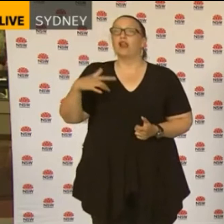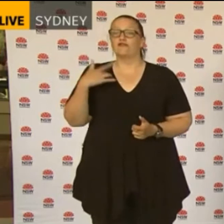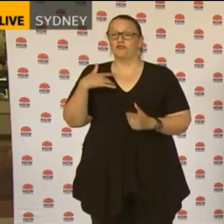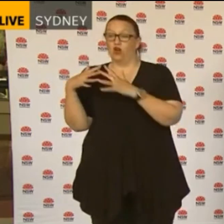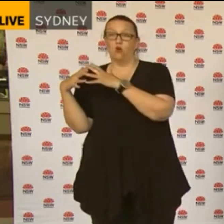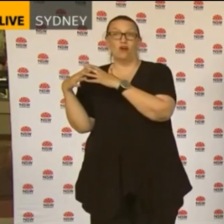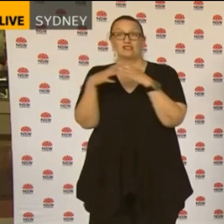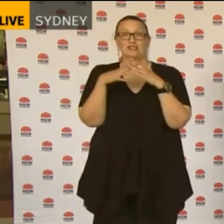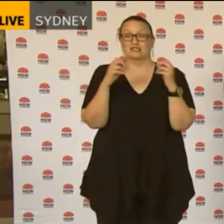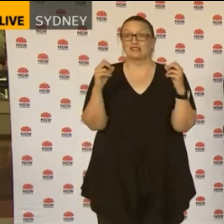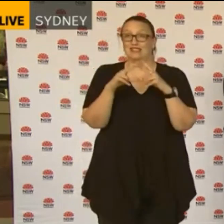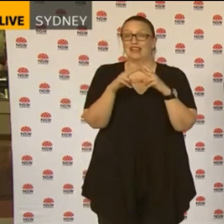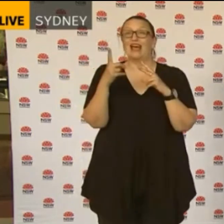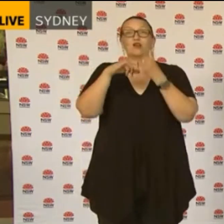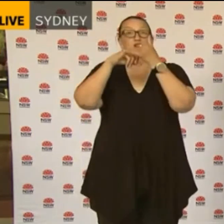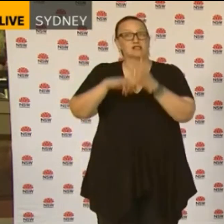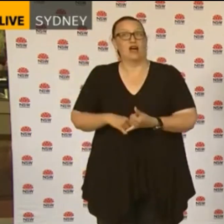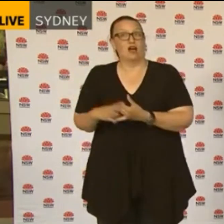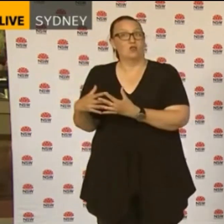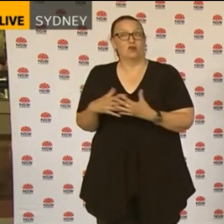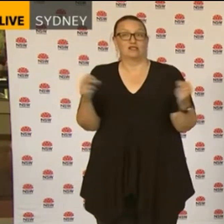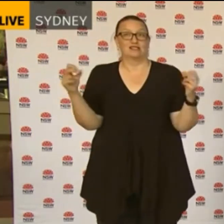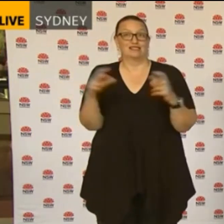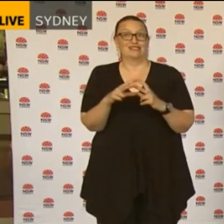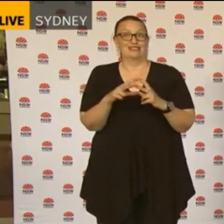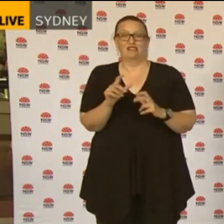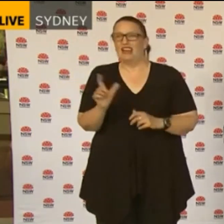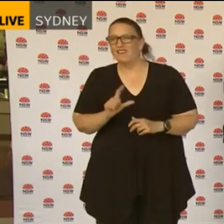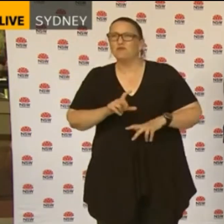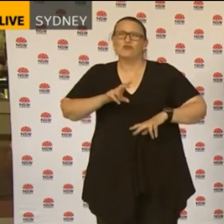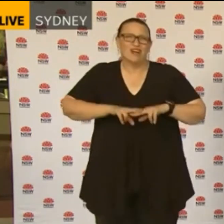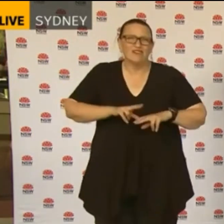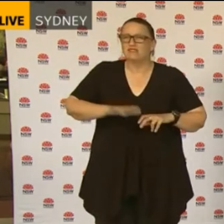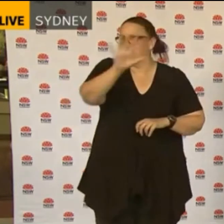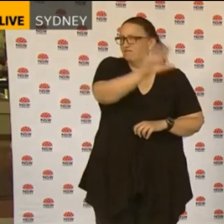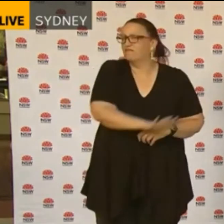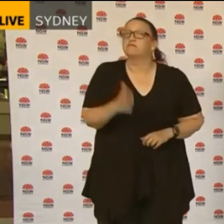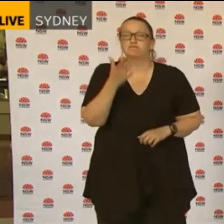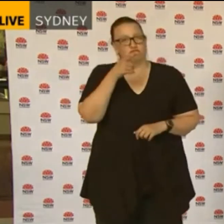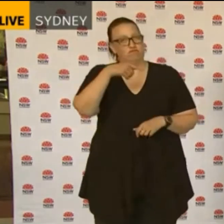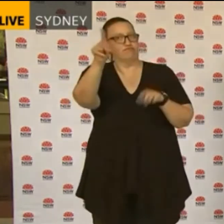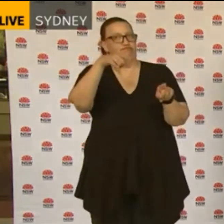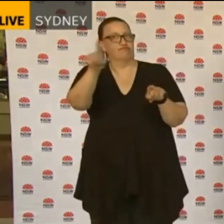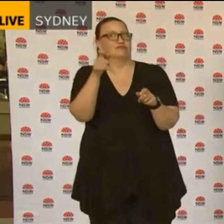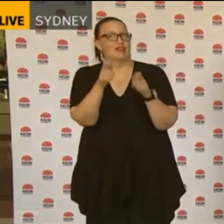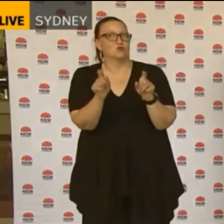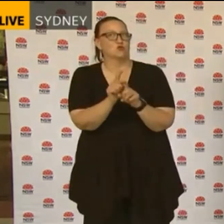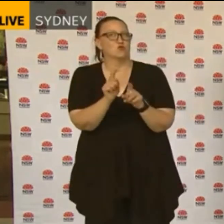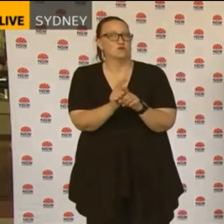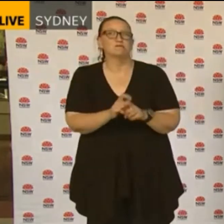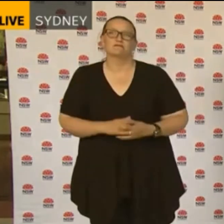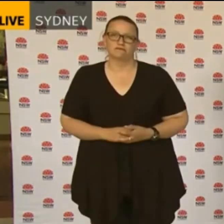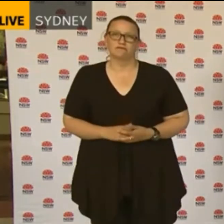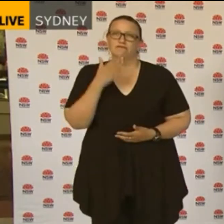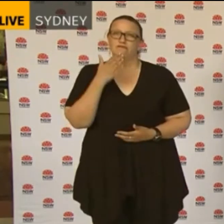those areas of southwestern and western Sydney, to be particularly prompt in coming forward for testing with the most minimal of symptoms.